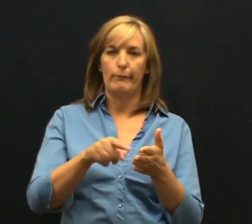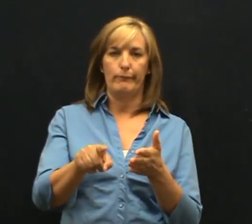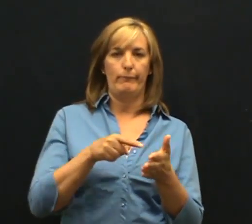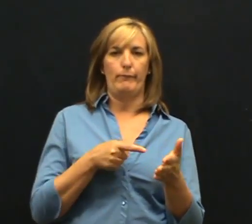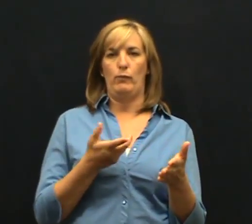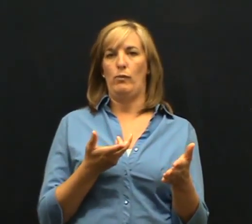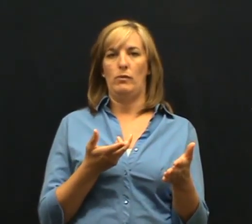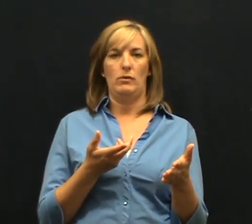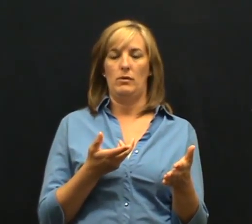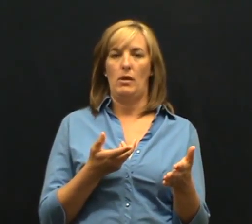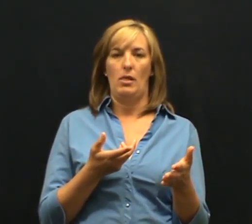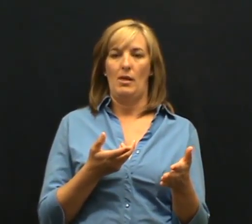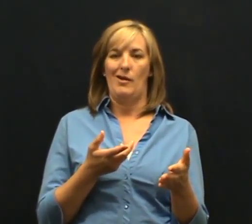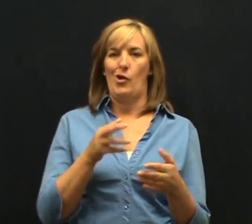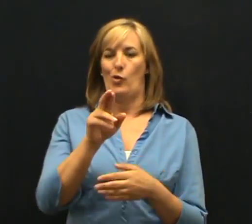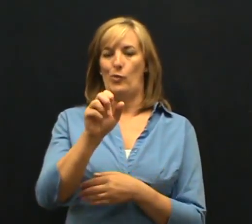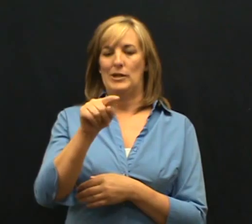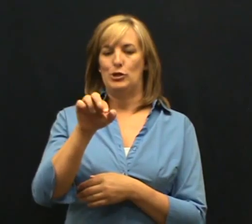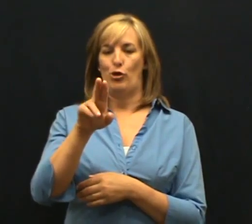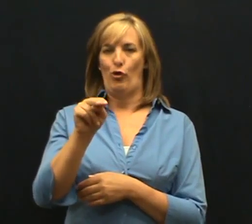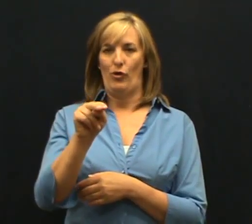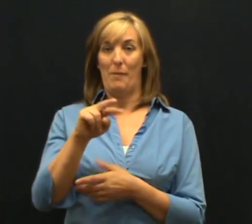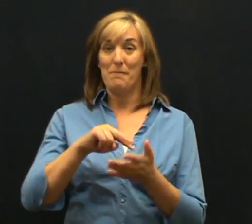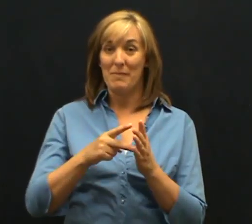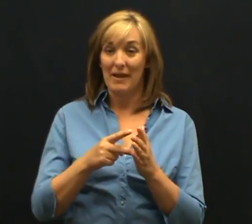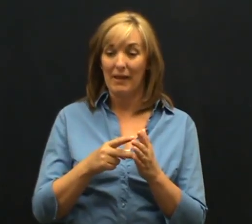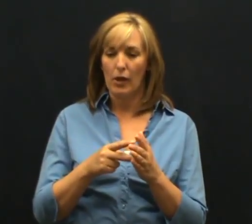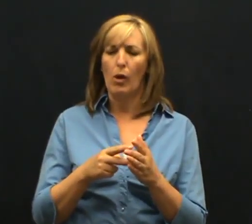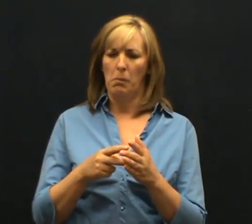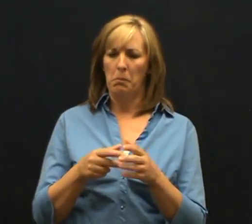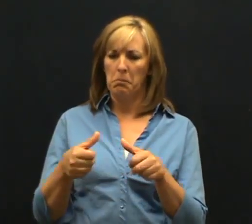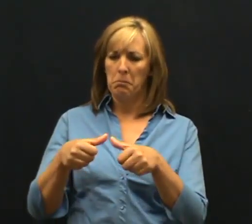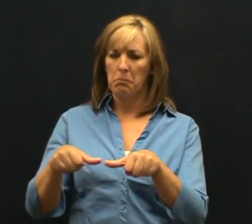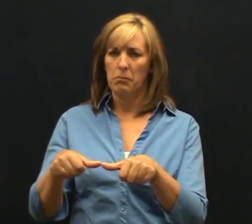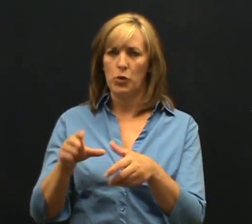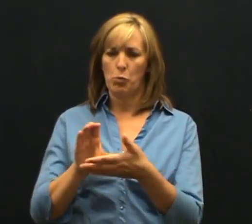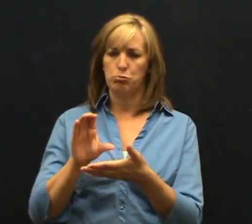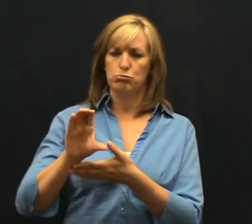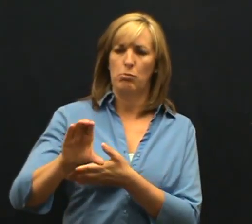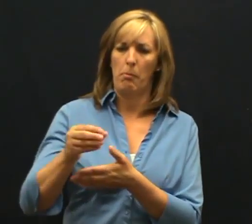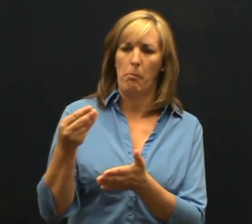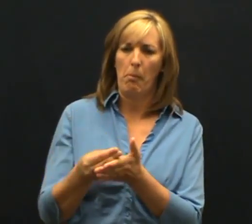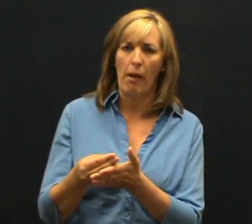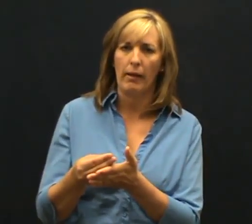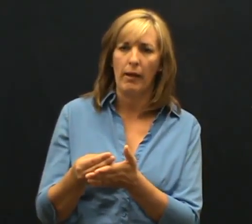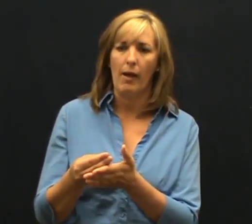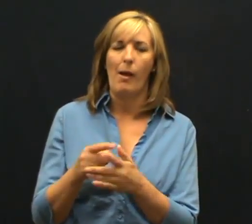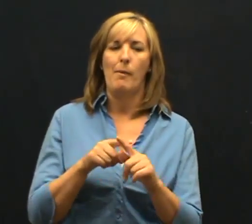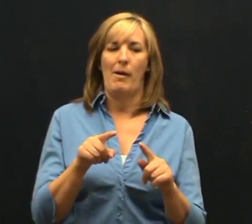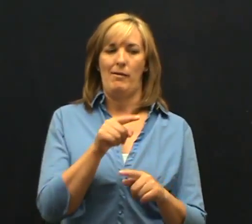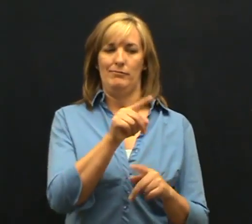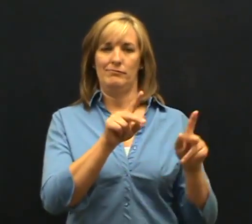words, you made a deposit, but somebody wrote you a bad check, so it gets subtracted from your